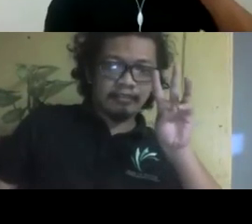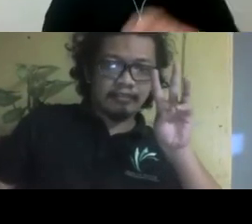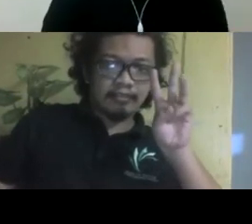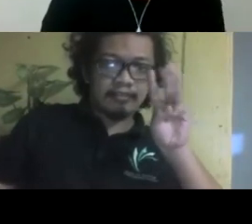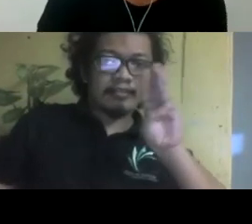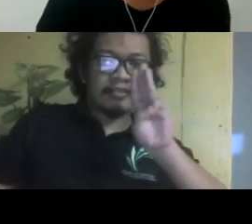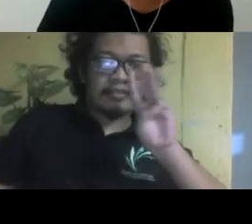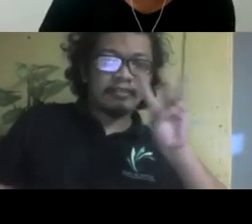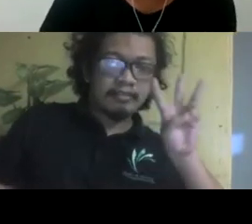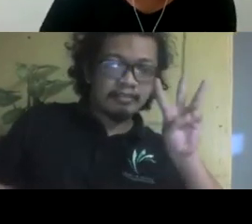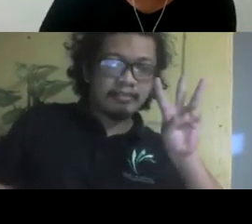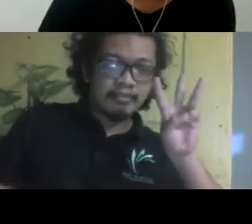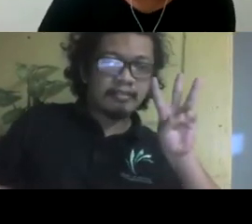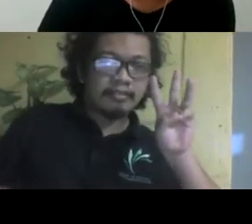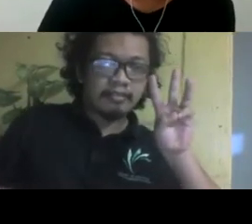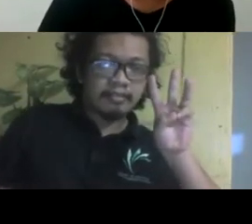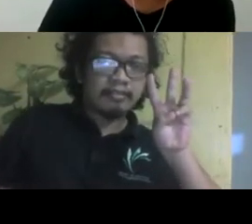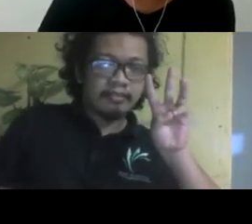6 and Wednesday.